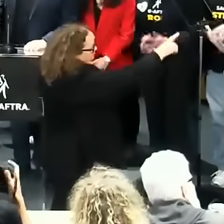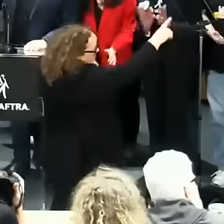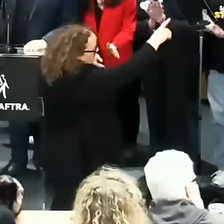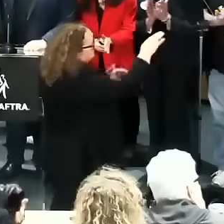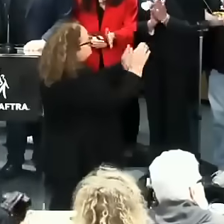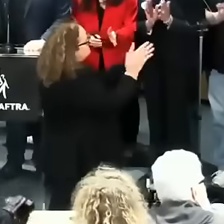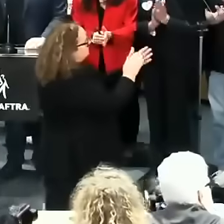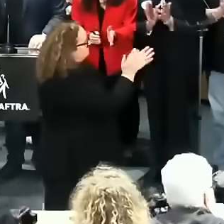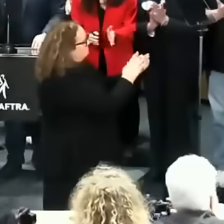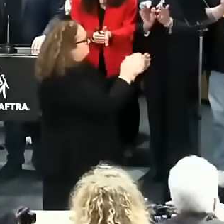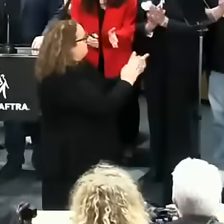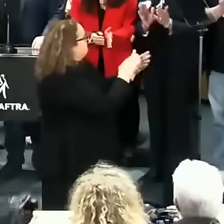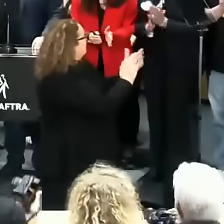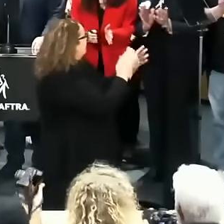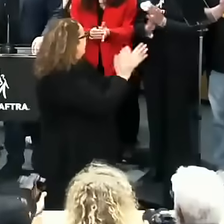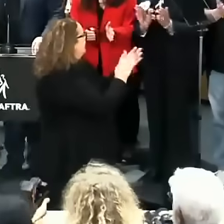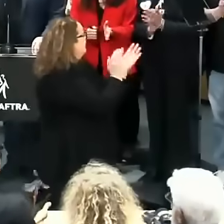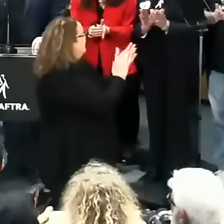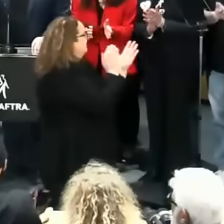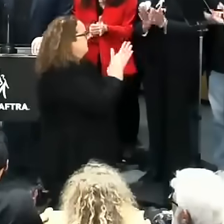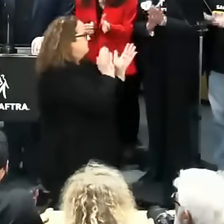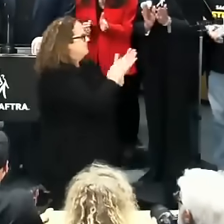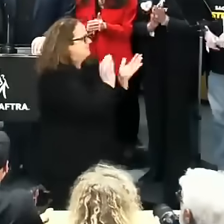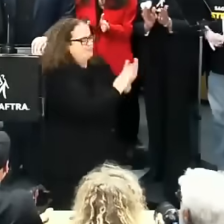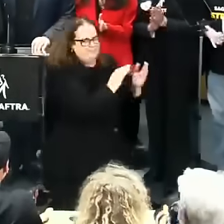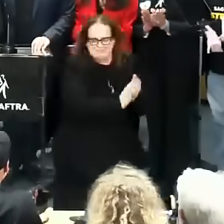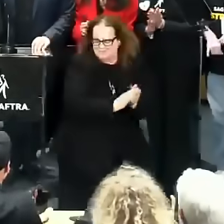Oh, thank you.